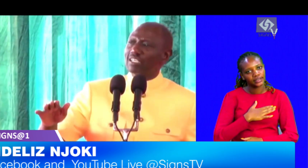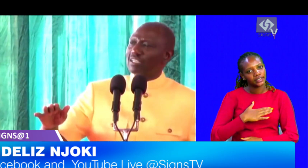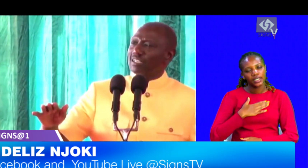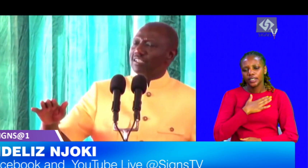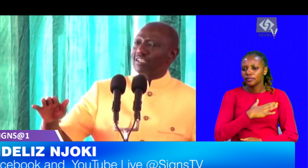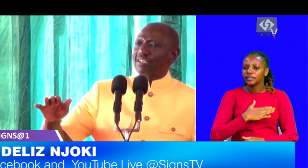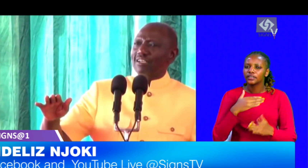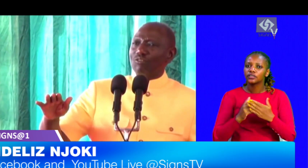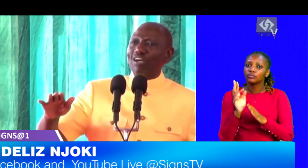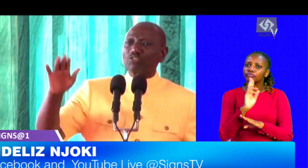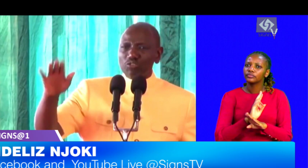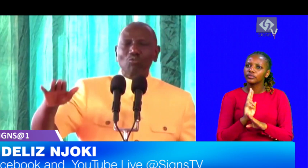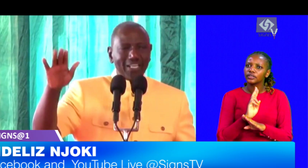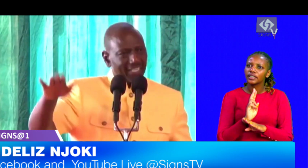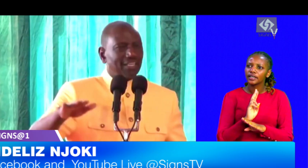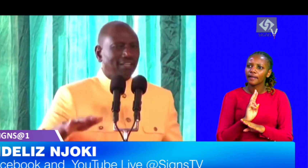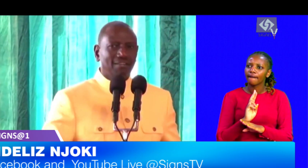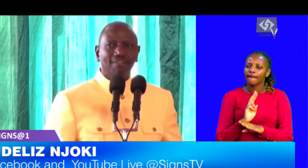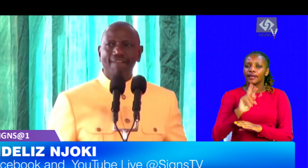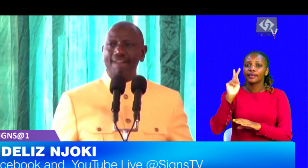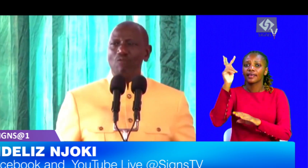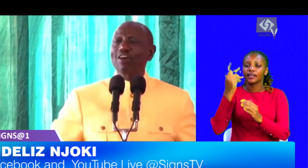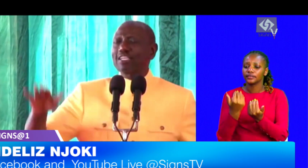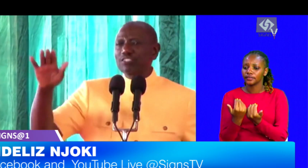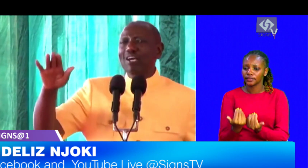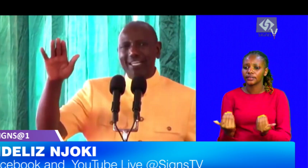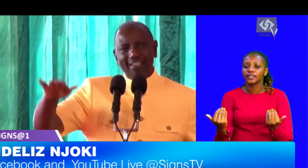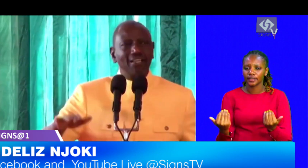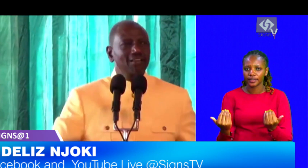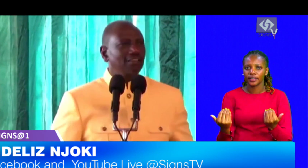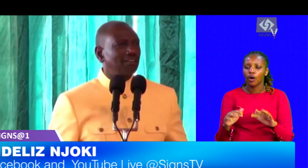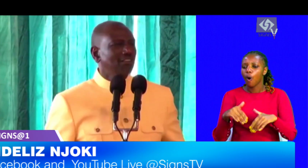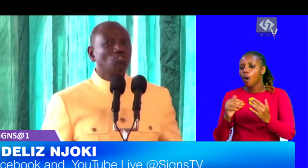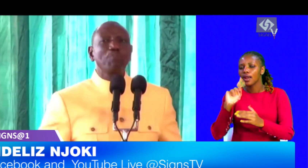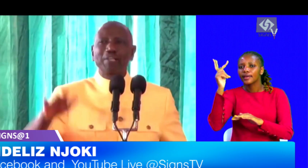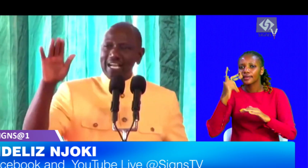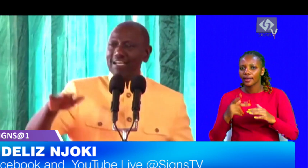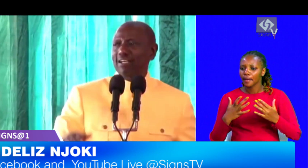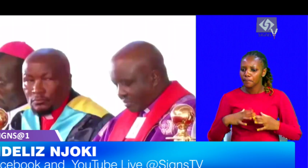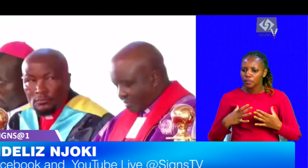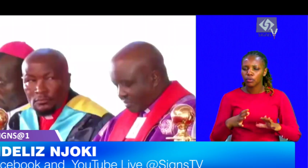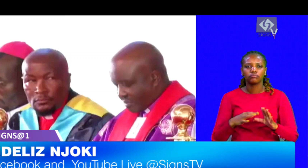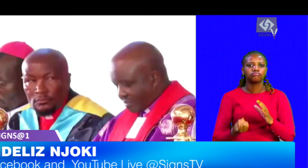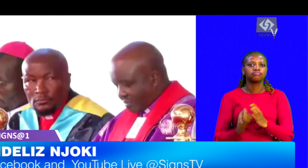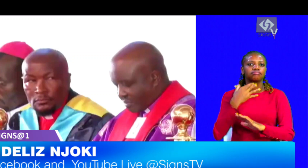tusitumie watoto wa Kenya, wananchi wa Kenya kupigana.